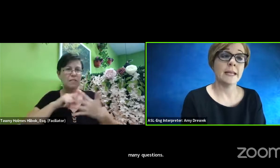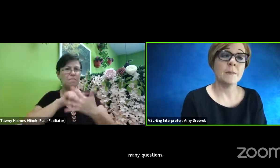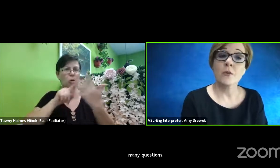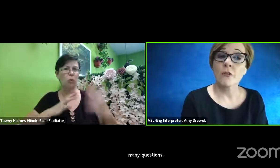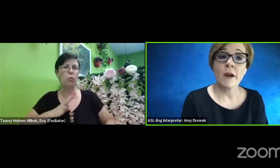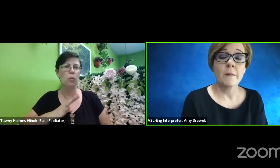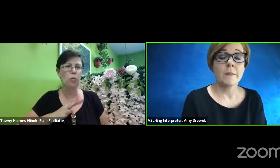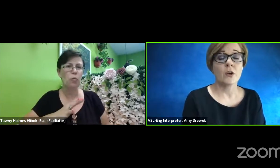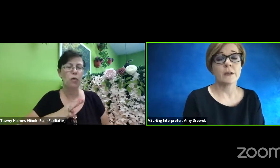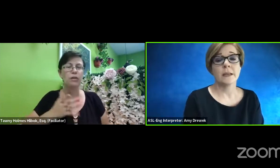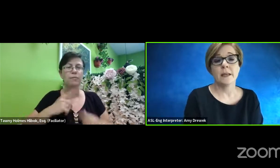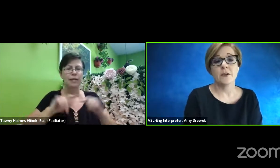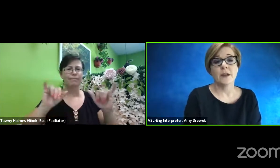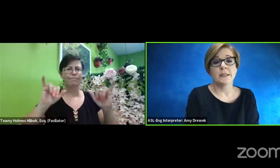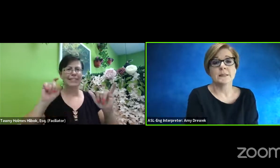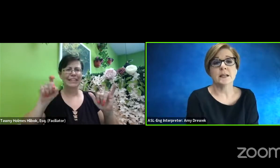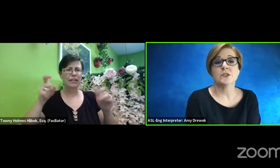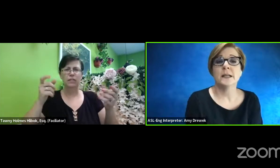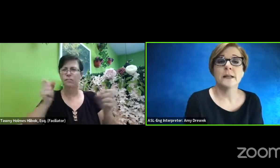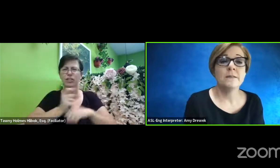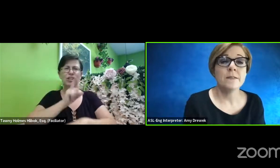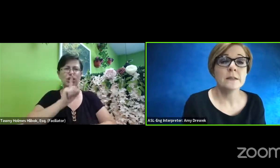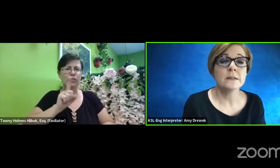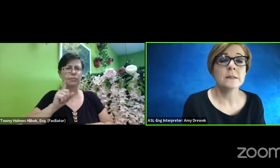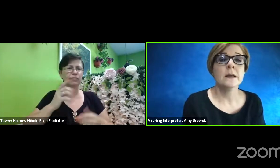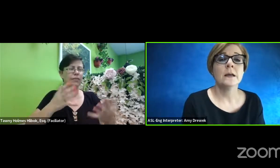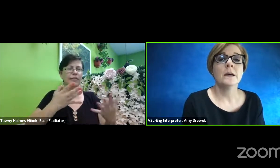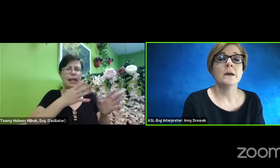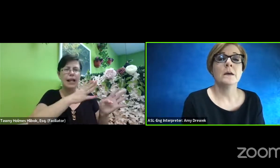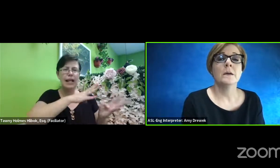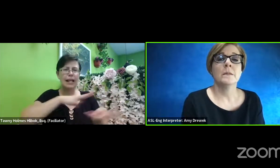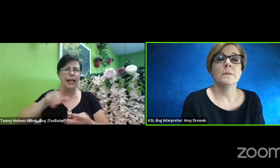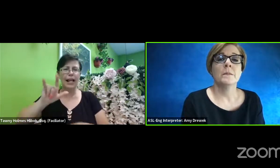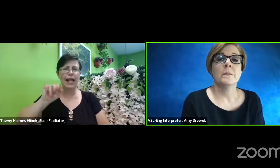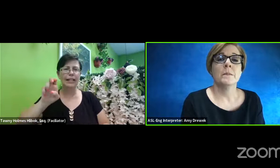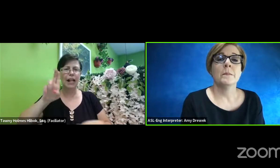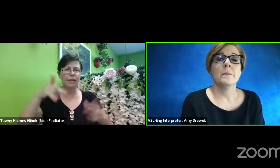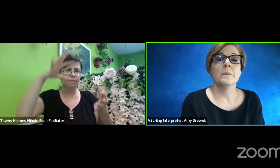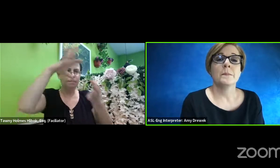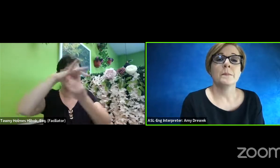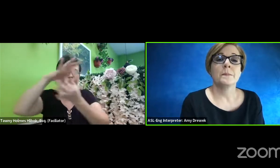The EDI program, Early Hearing Detection in Infants.